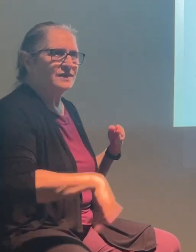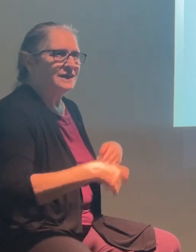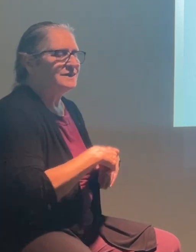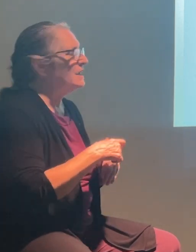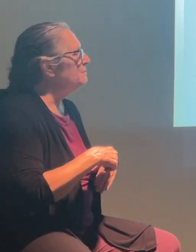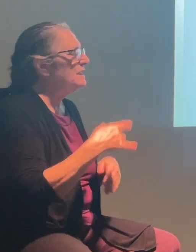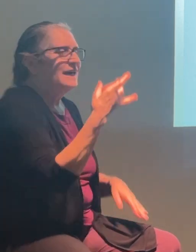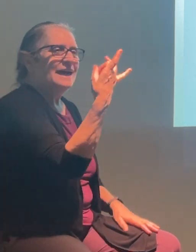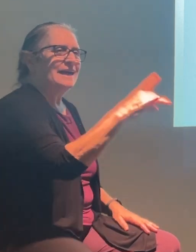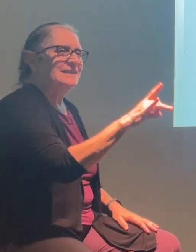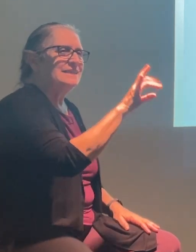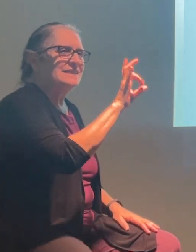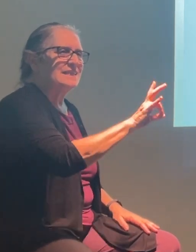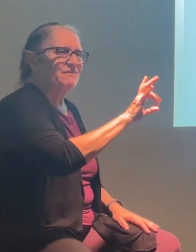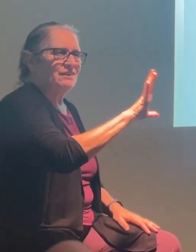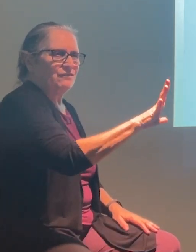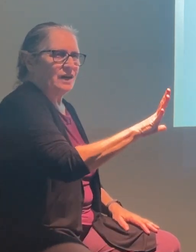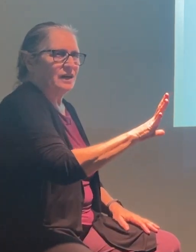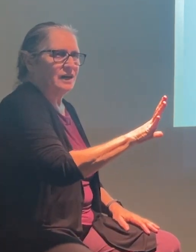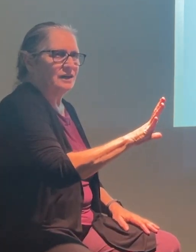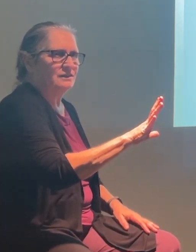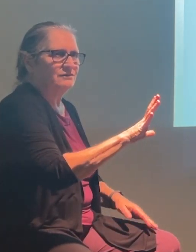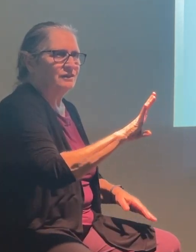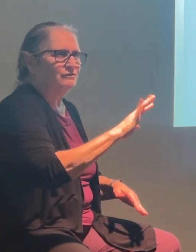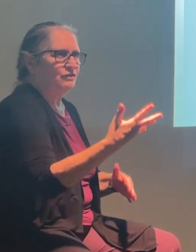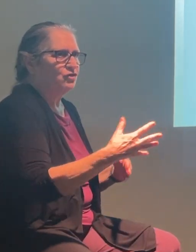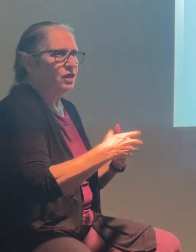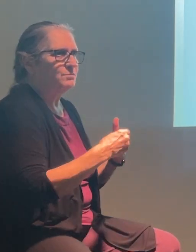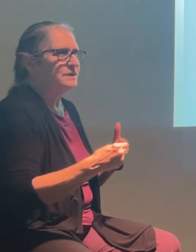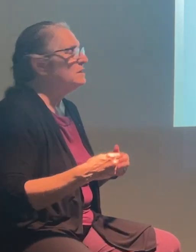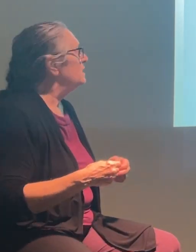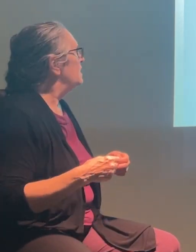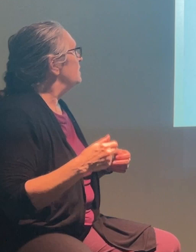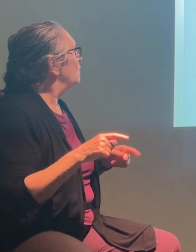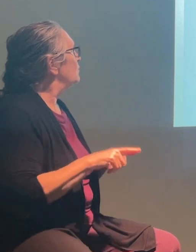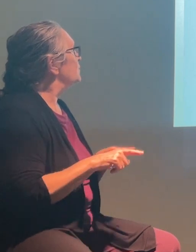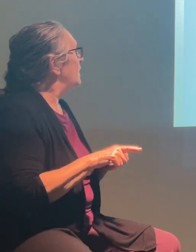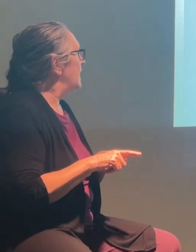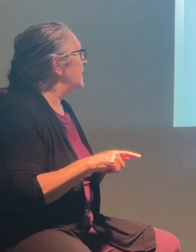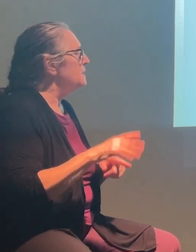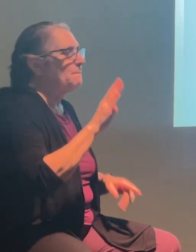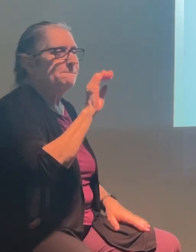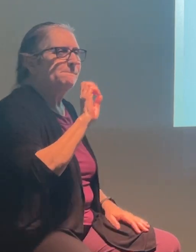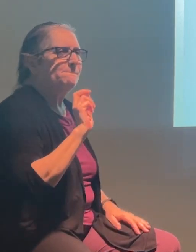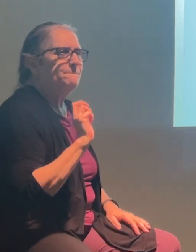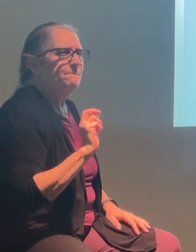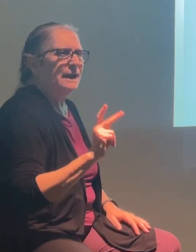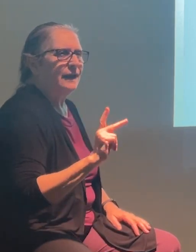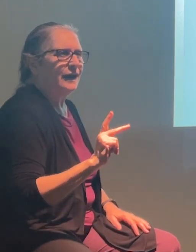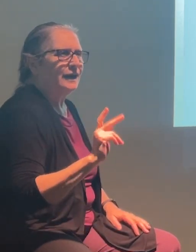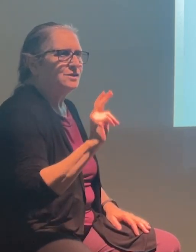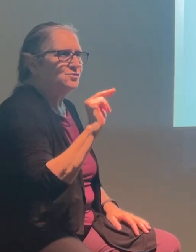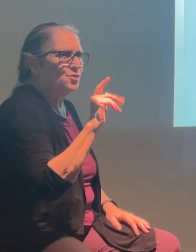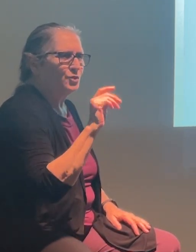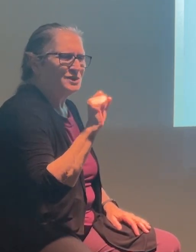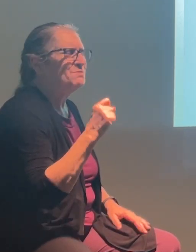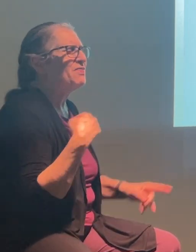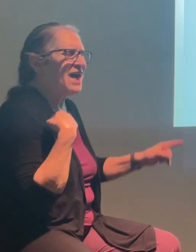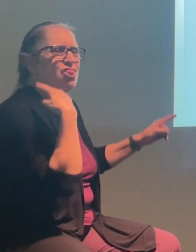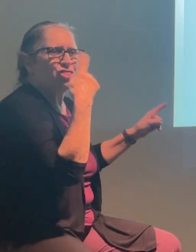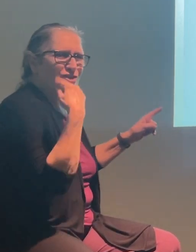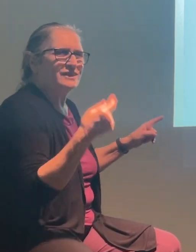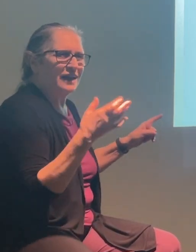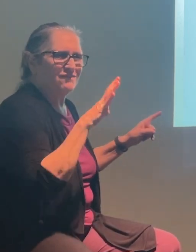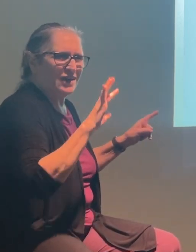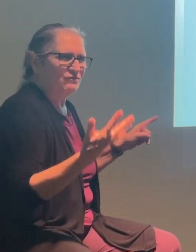the 1875 design. There were also a bunch of banknotes, but I wanted people to see how a $5 bill looked back in the day. So this